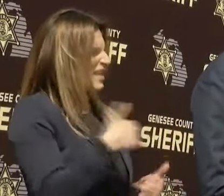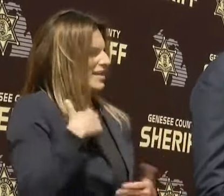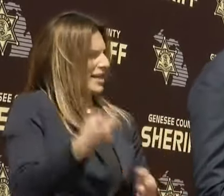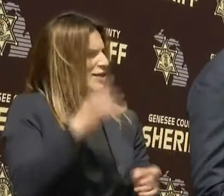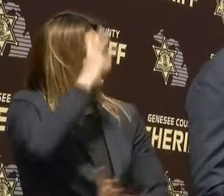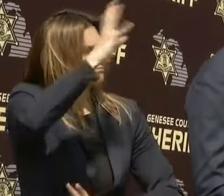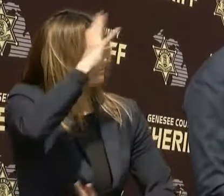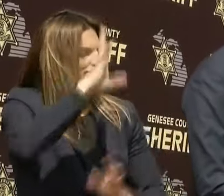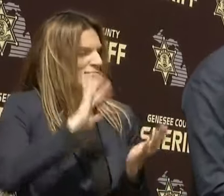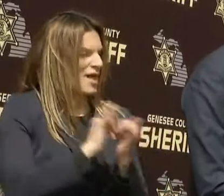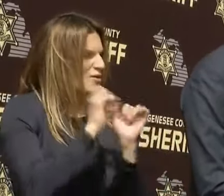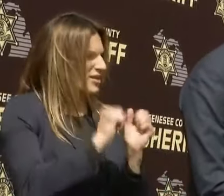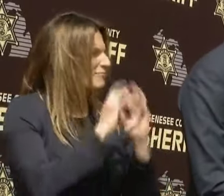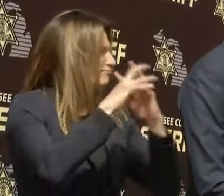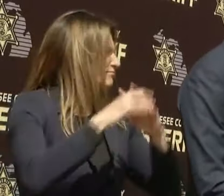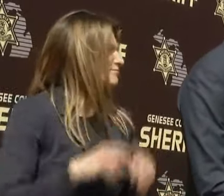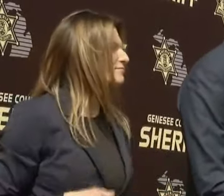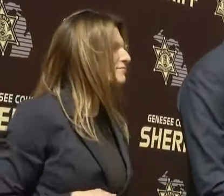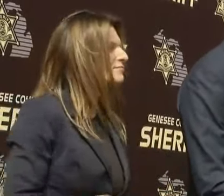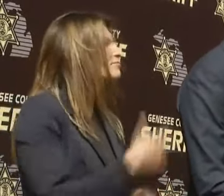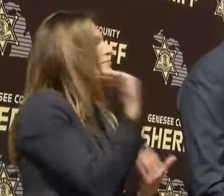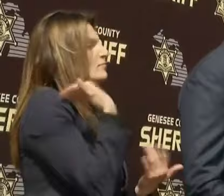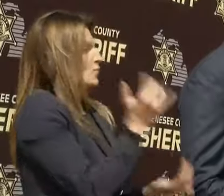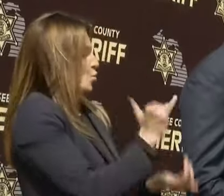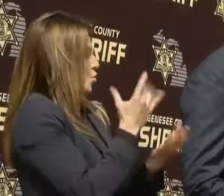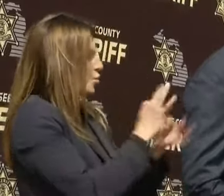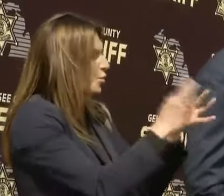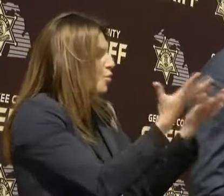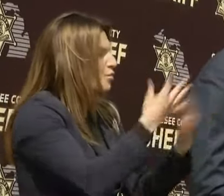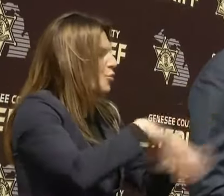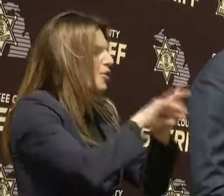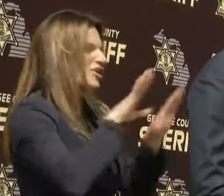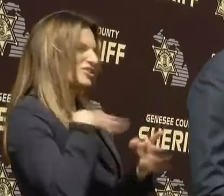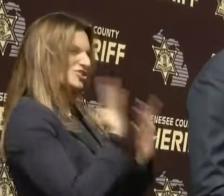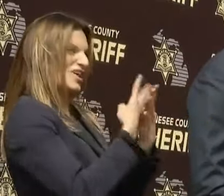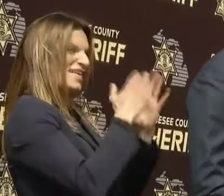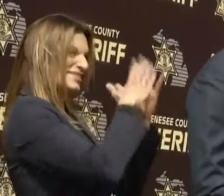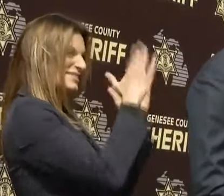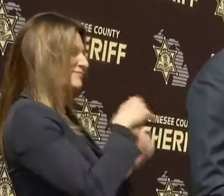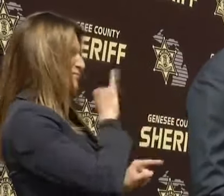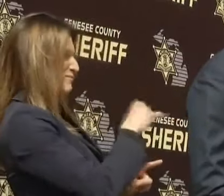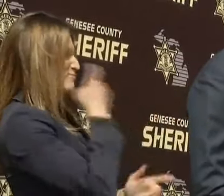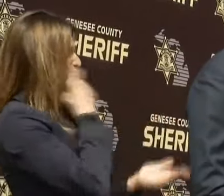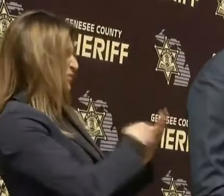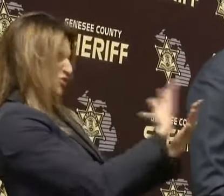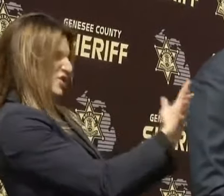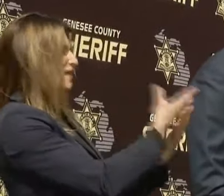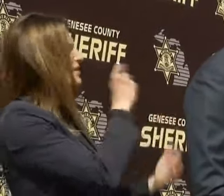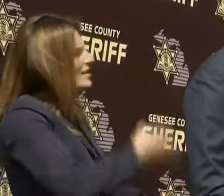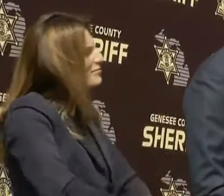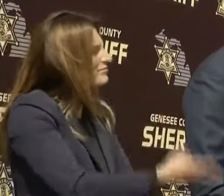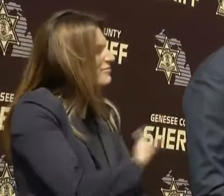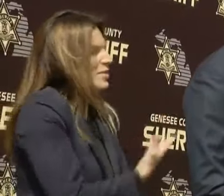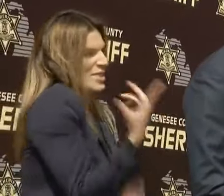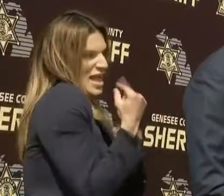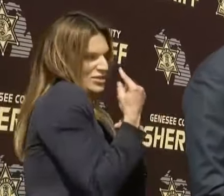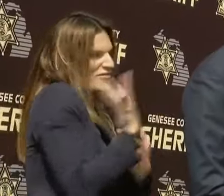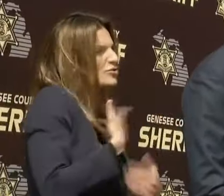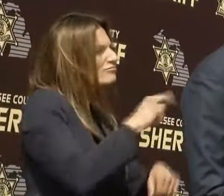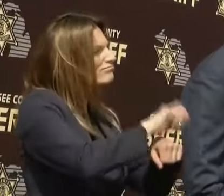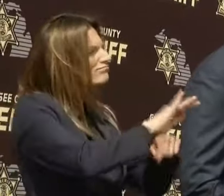reforming our jail system, as the governor referred to. We reviewed system through our jail task force last year. We